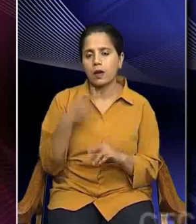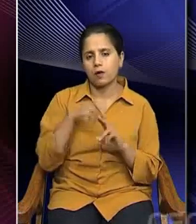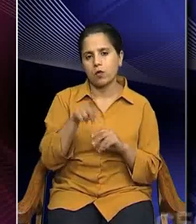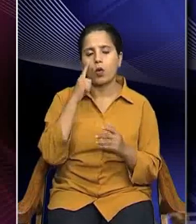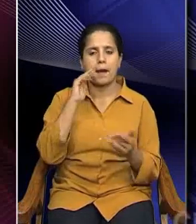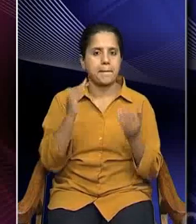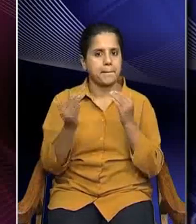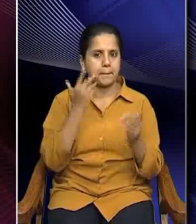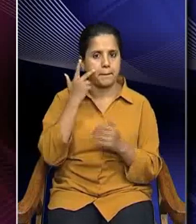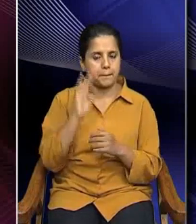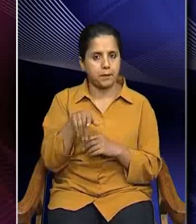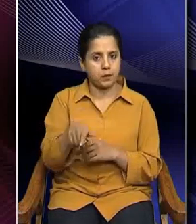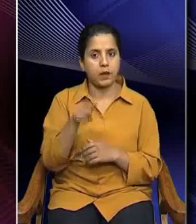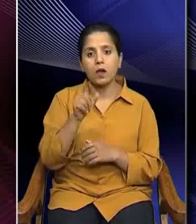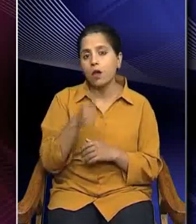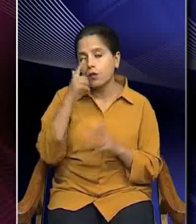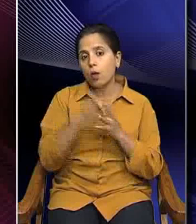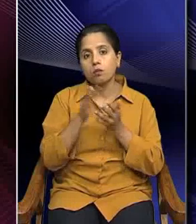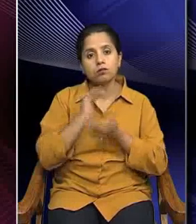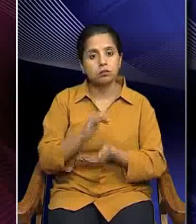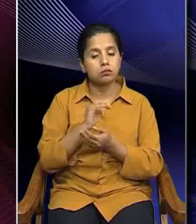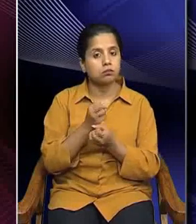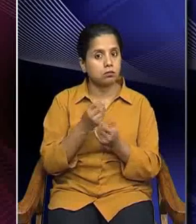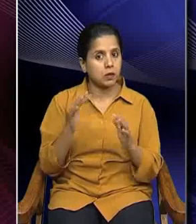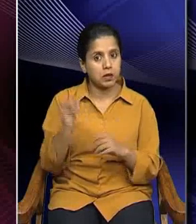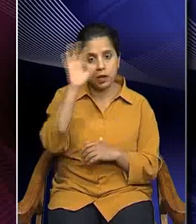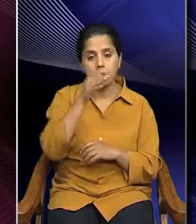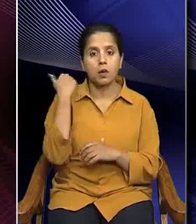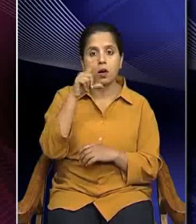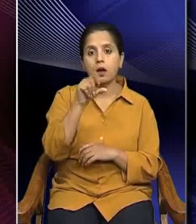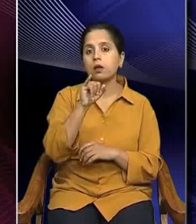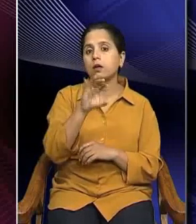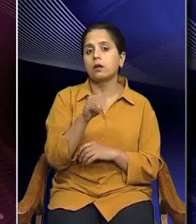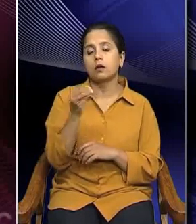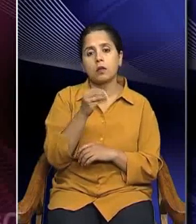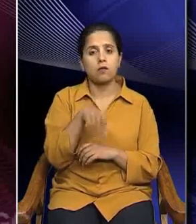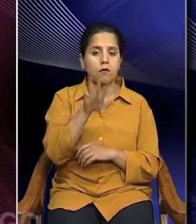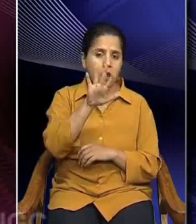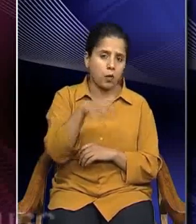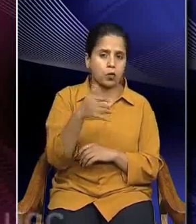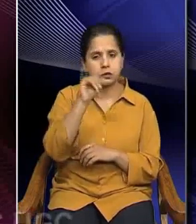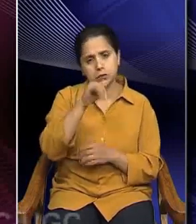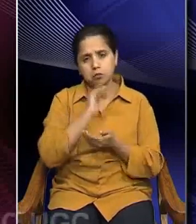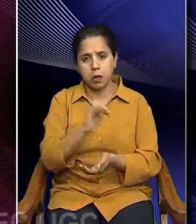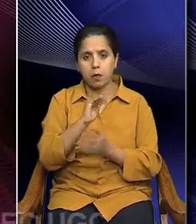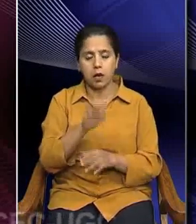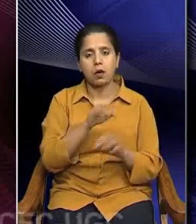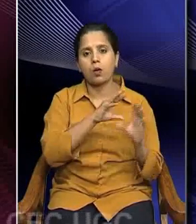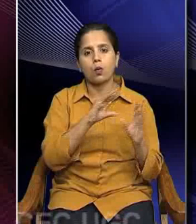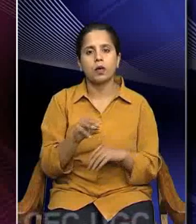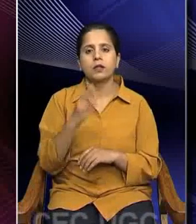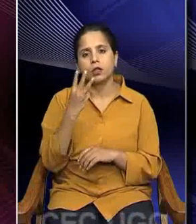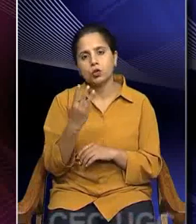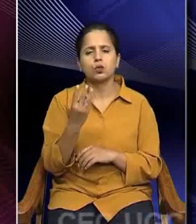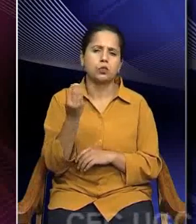fertility rate of women in the reproductive age in India in 60s, roughly around 5 to 6 children, it came down to around 3 to